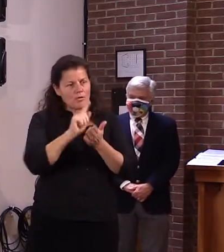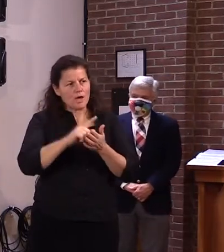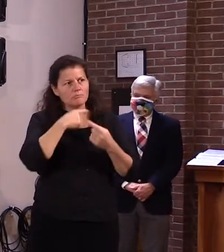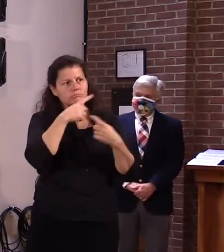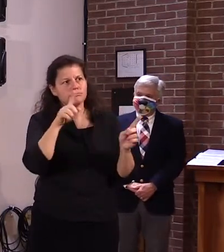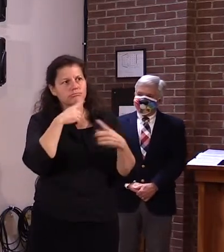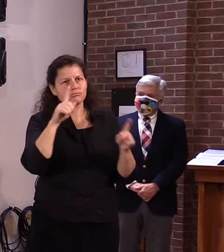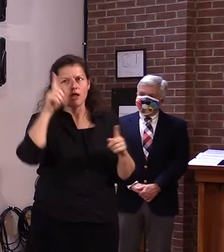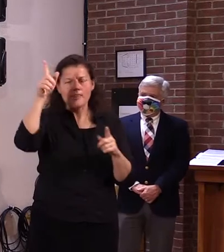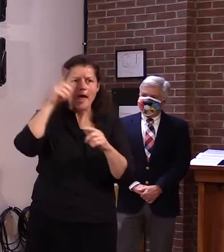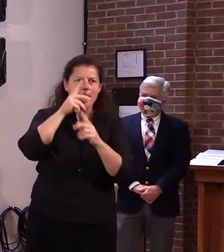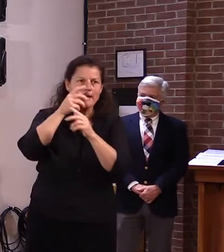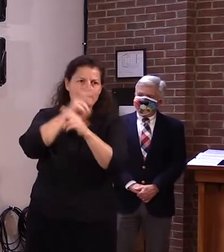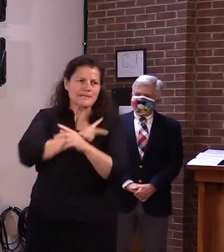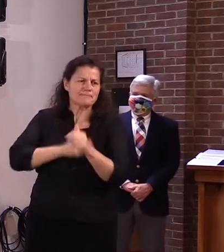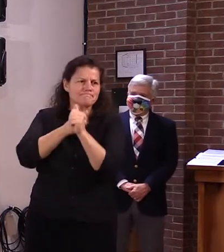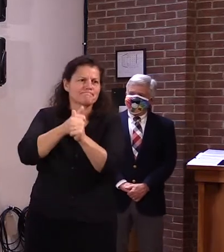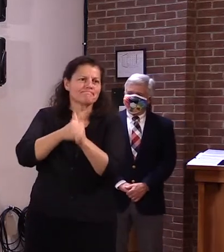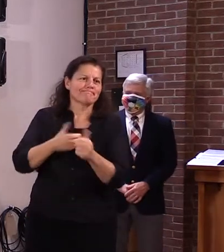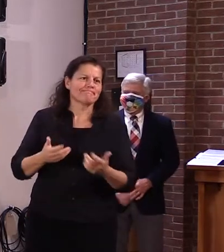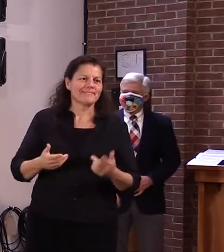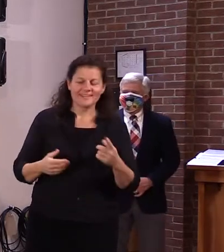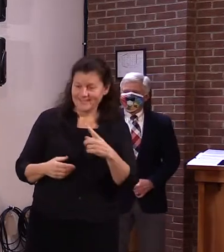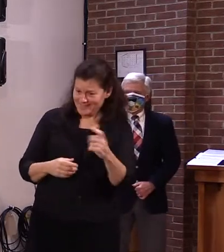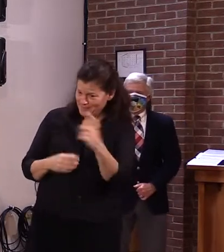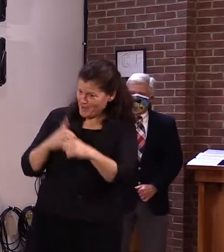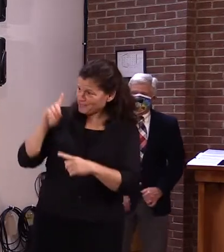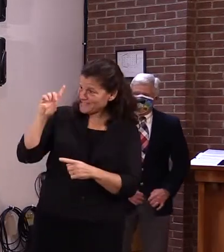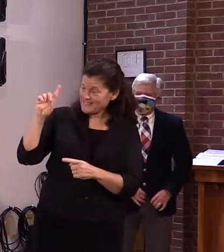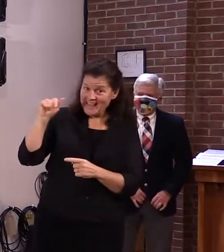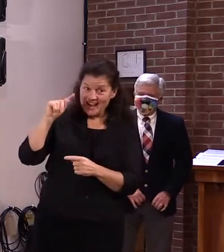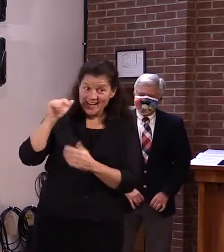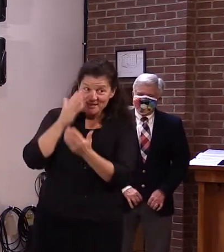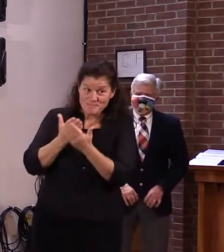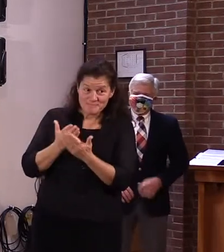have any data to support that? I don't have any data to support that at all.